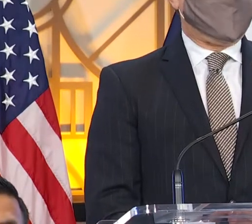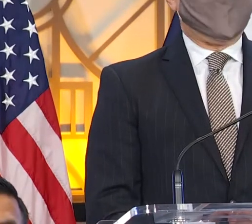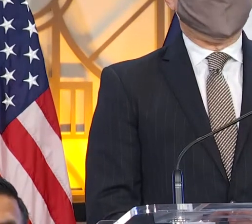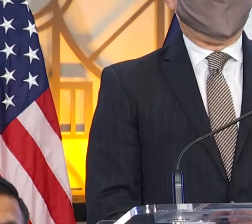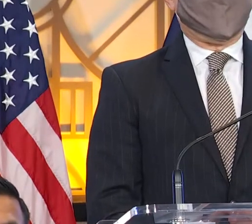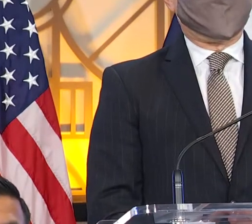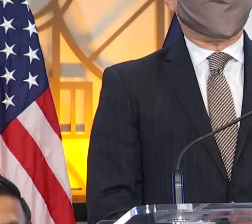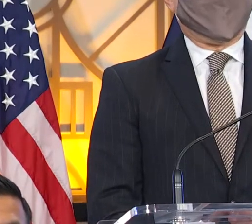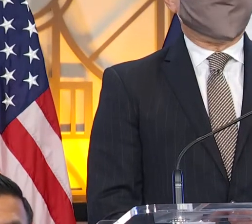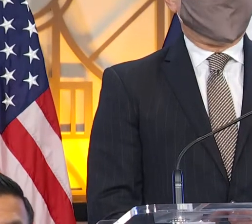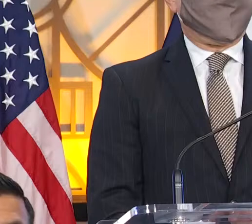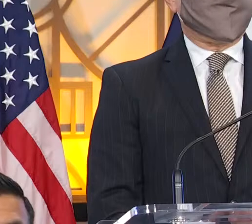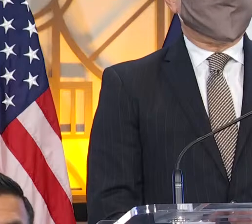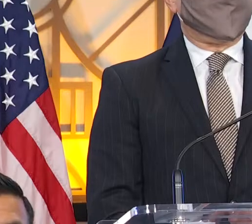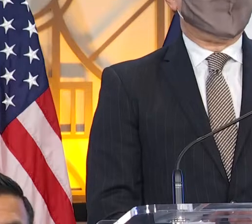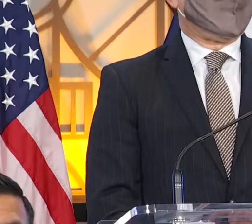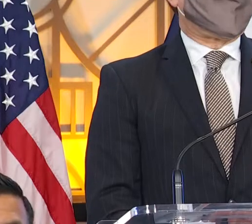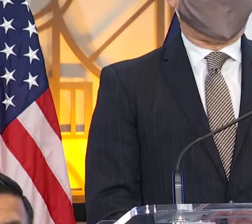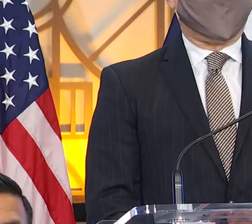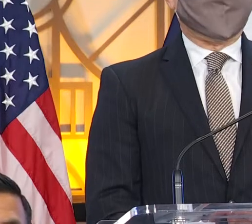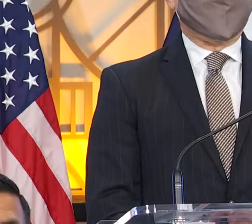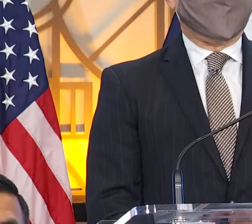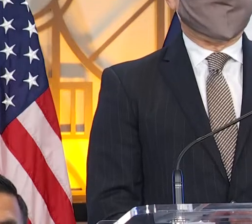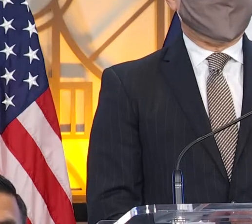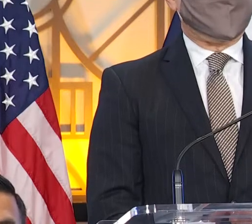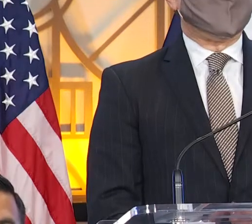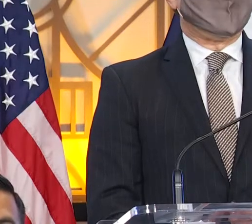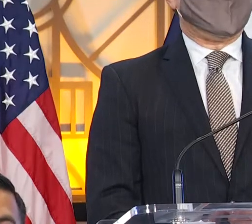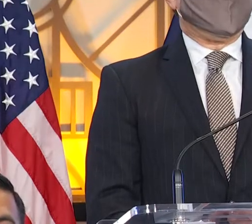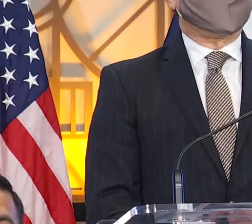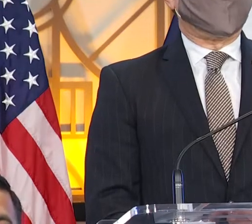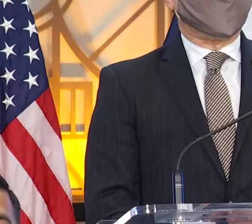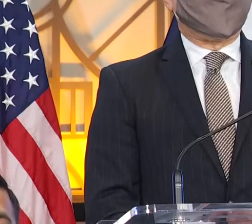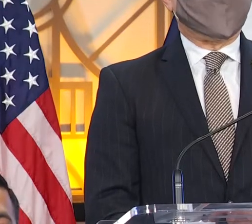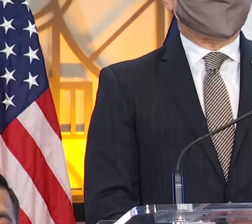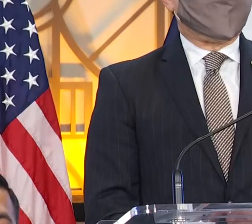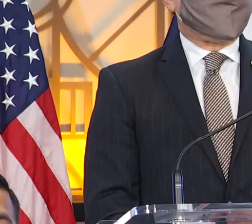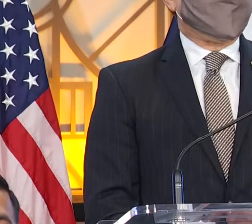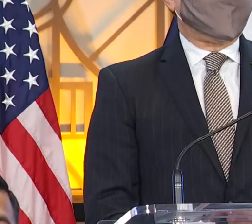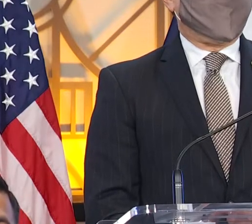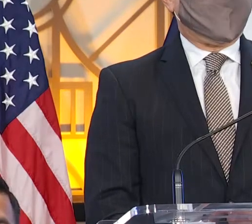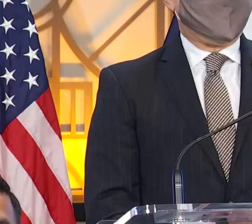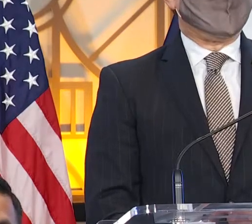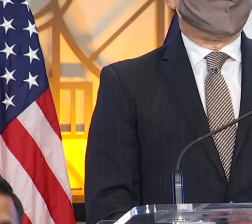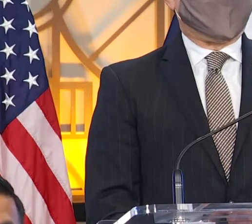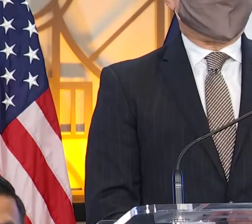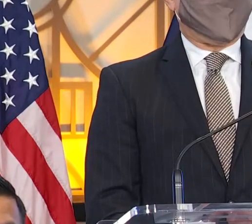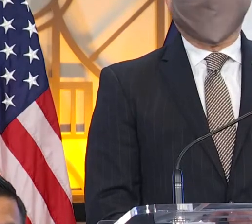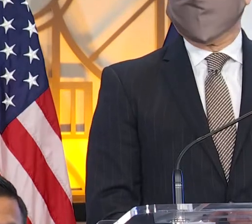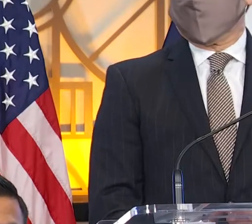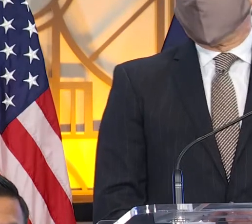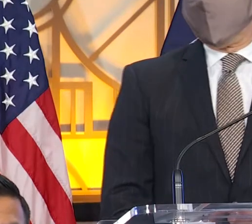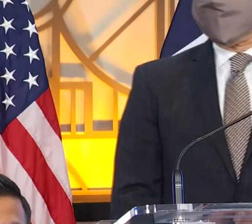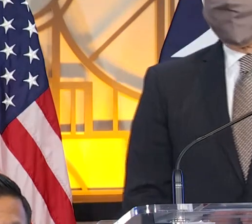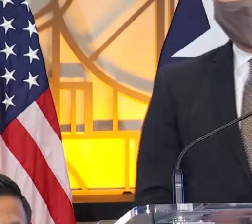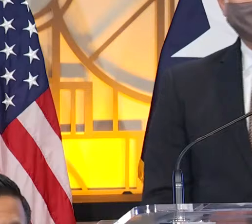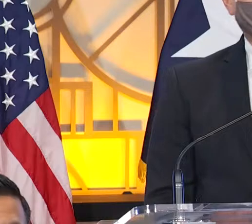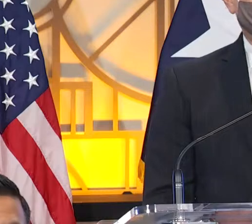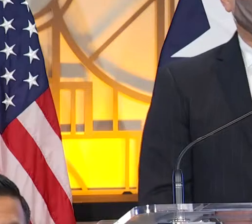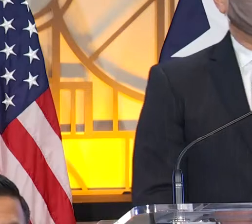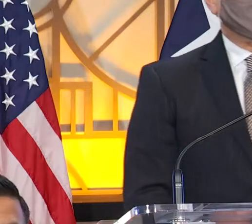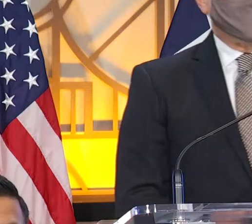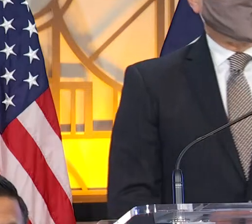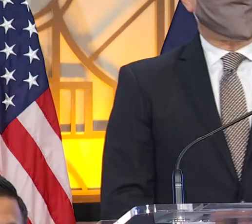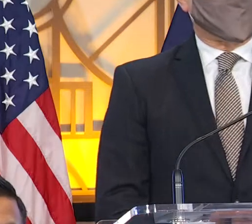o trabajar en aeroespacio, en aviación, solo lo que tienen que hacer es consultar a San Jacinto para trabajar en esto. Todas las